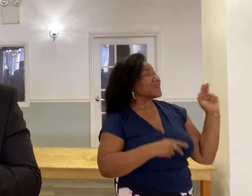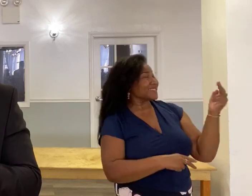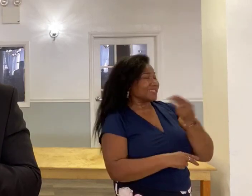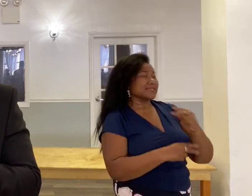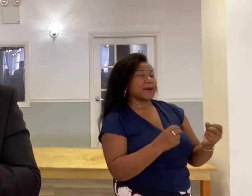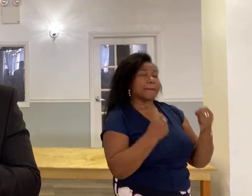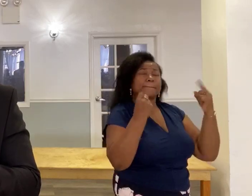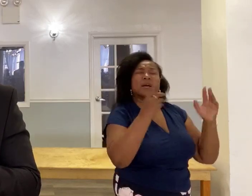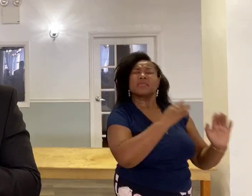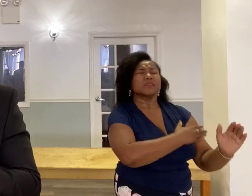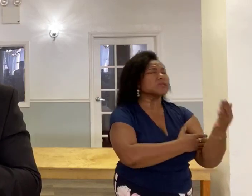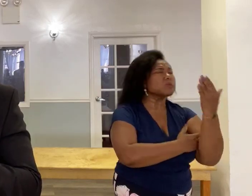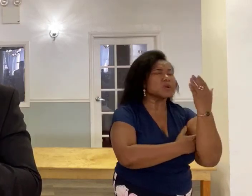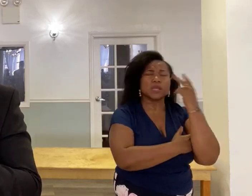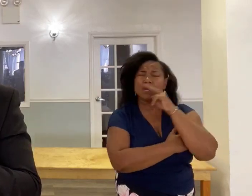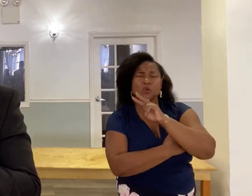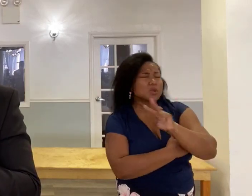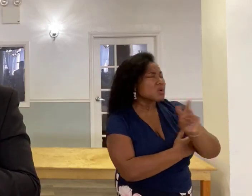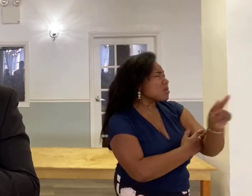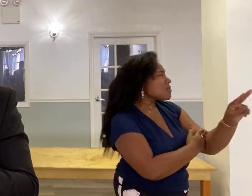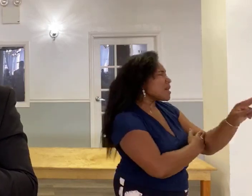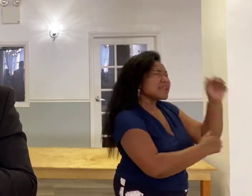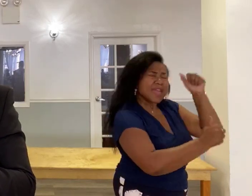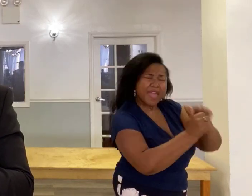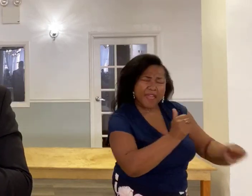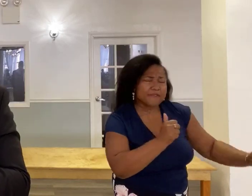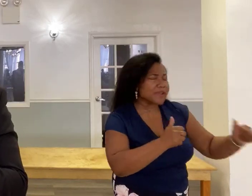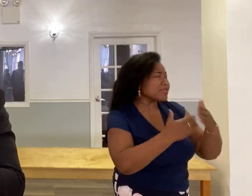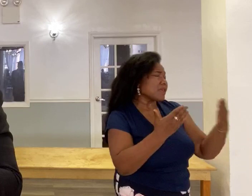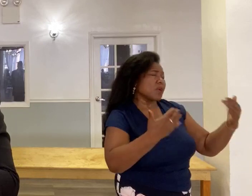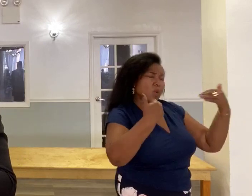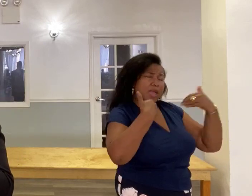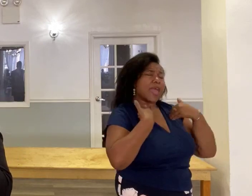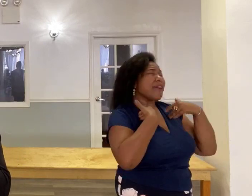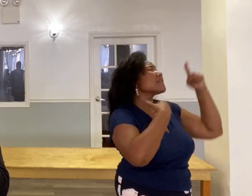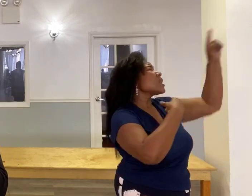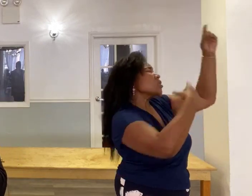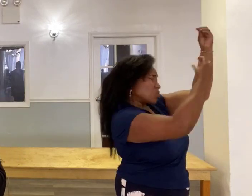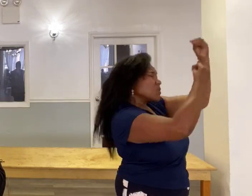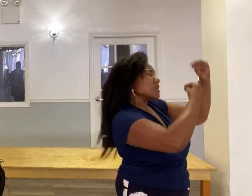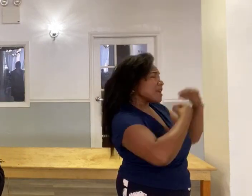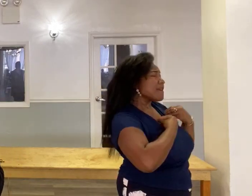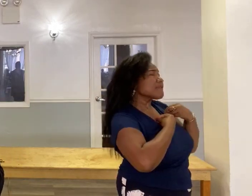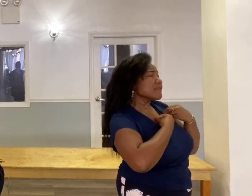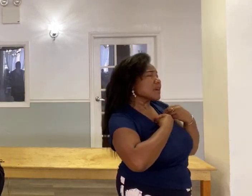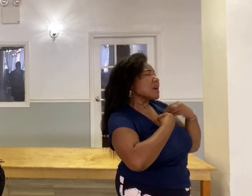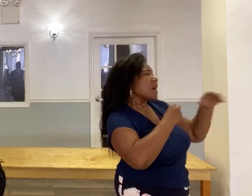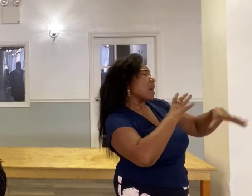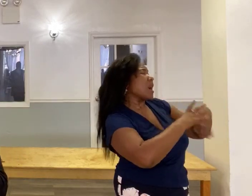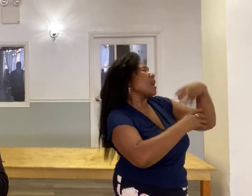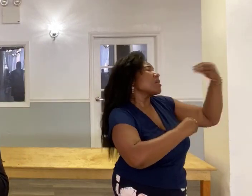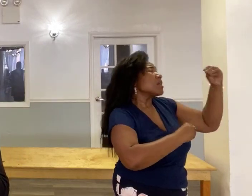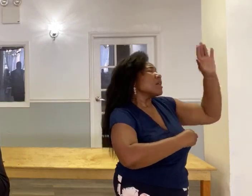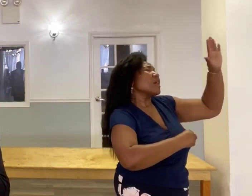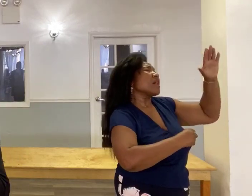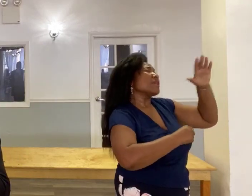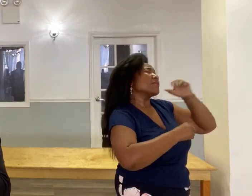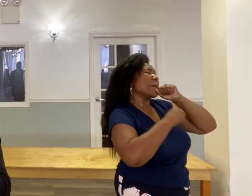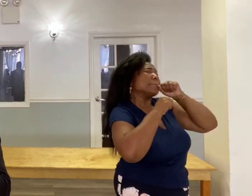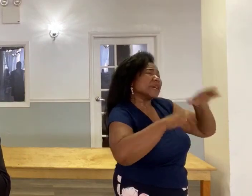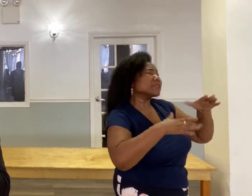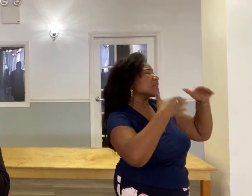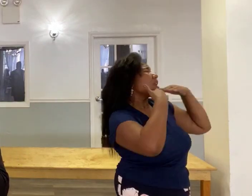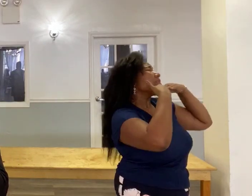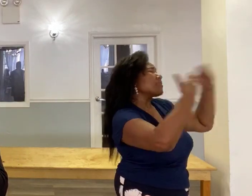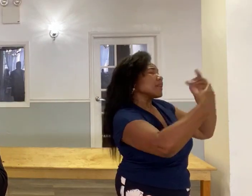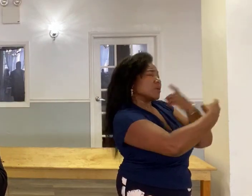but Lord, as we look around, everything that we have, Lord God, it was given out of your benevolent hand. Thank you,